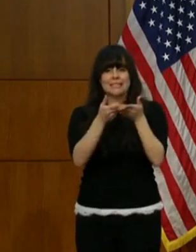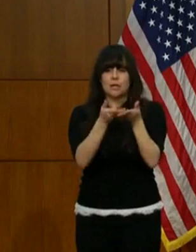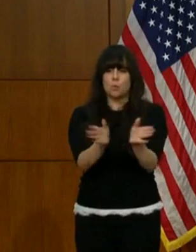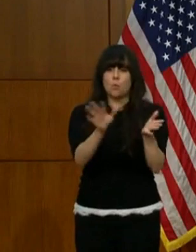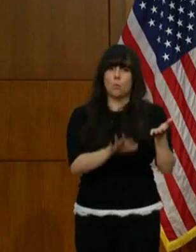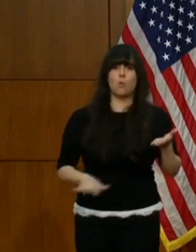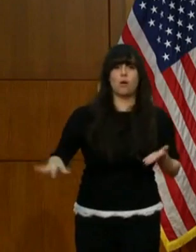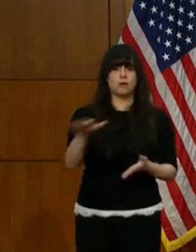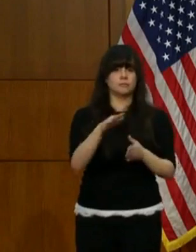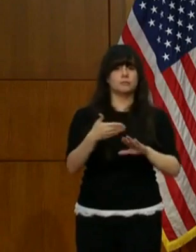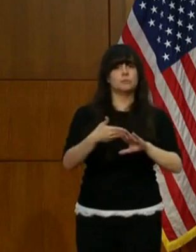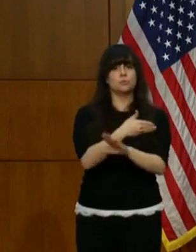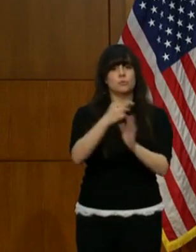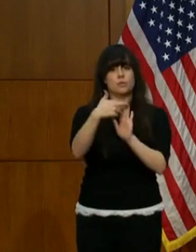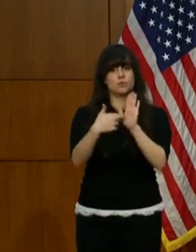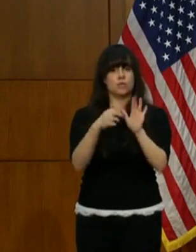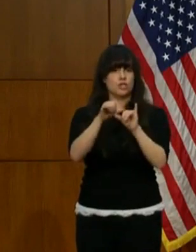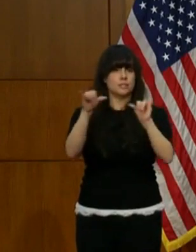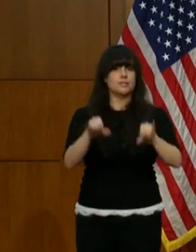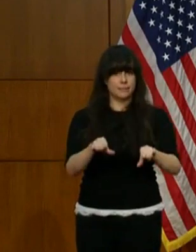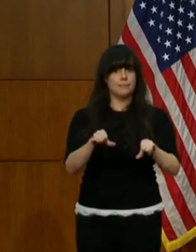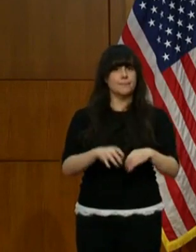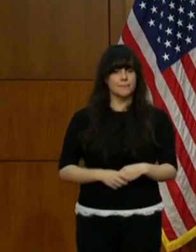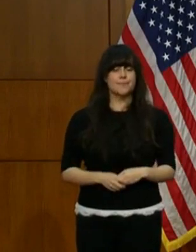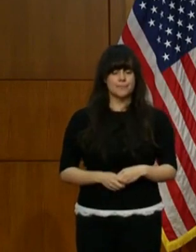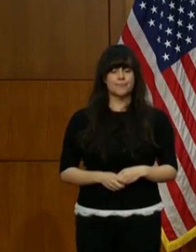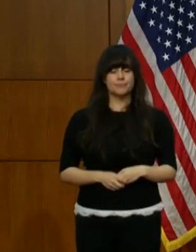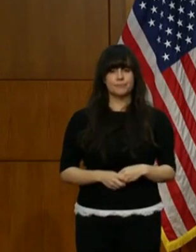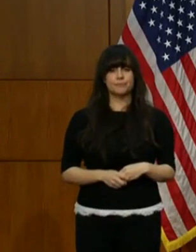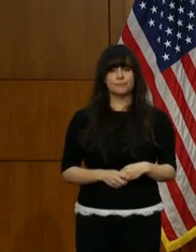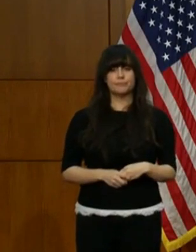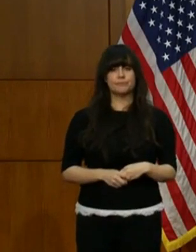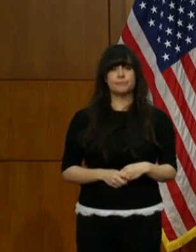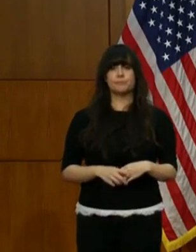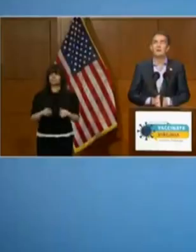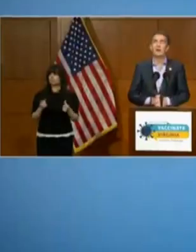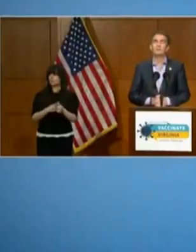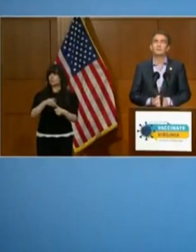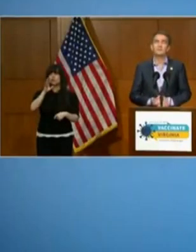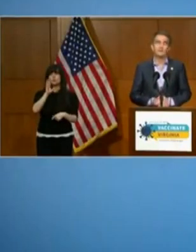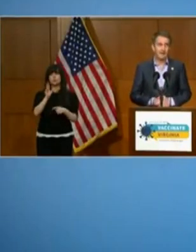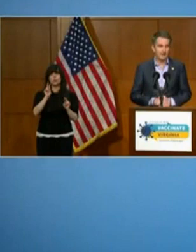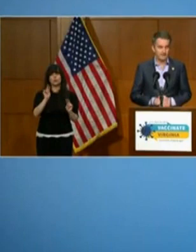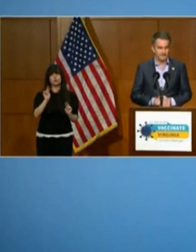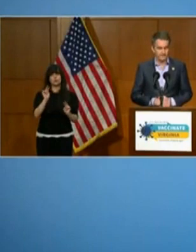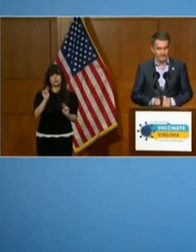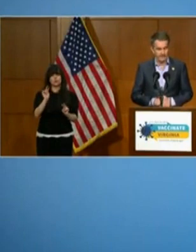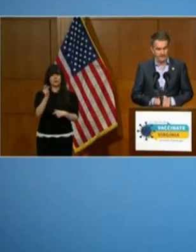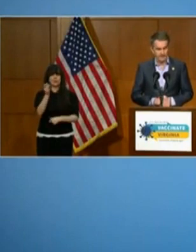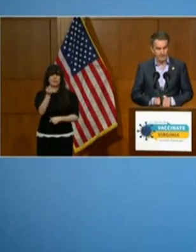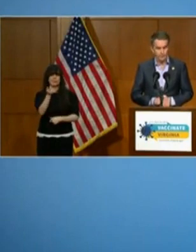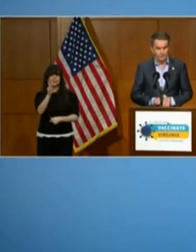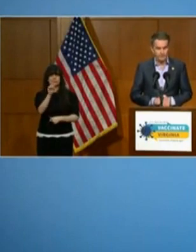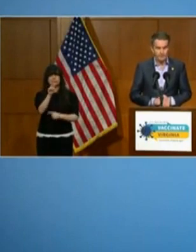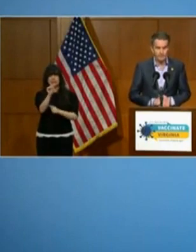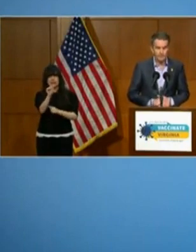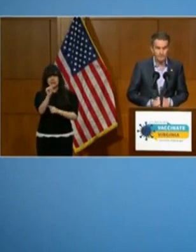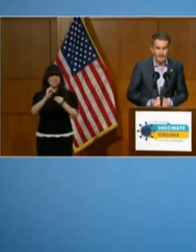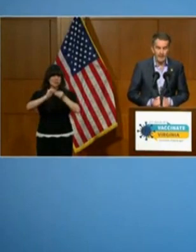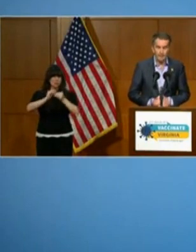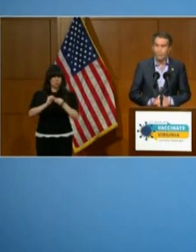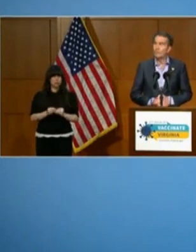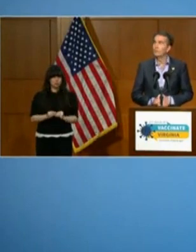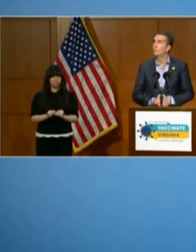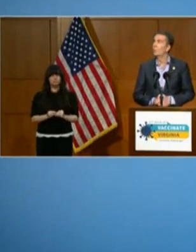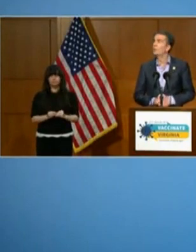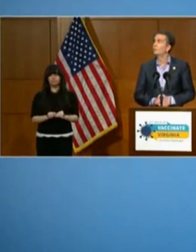vaccination pre-registration system. First, I'd like to take a quick look at the data. We've administered